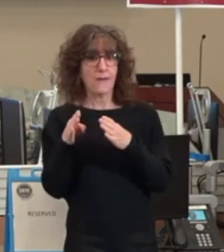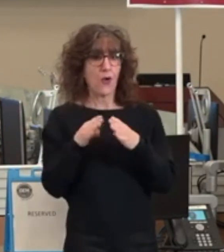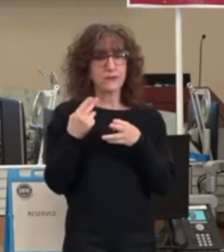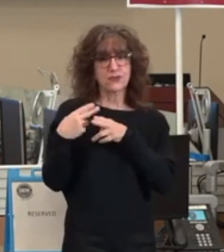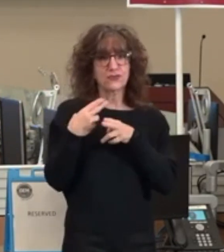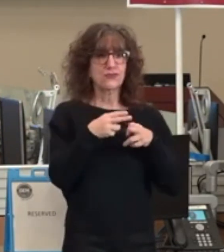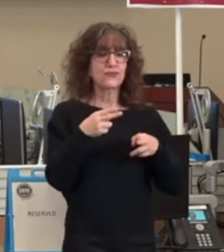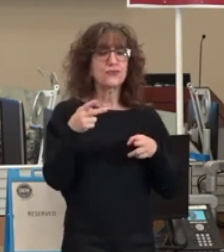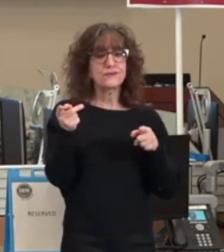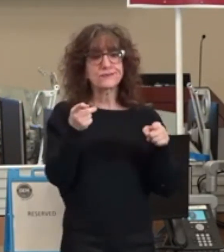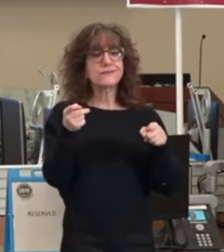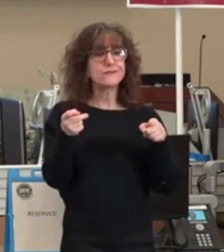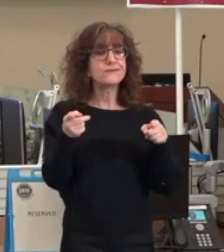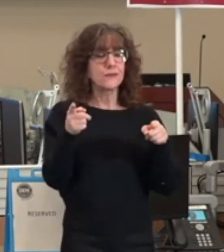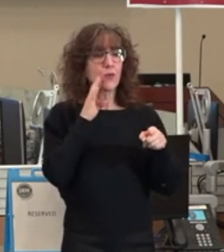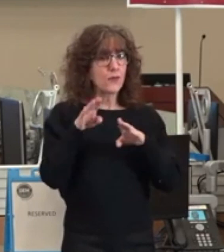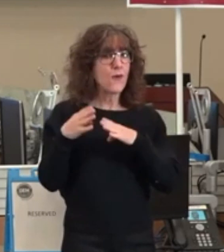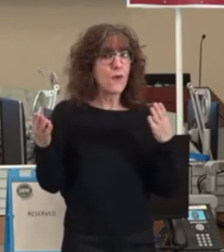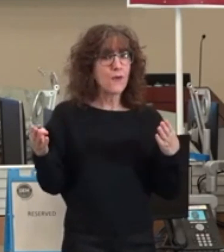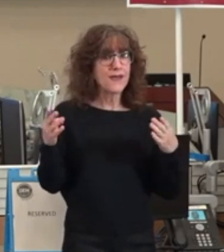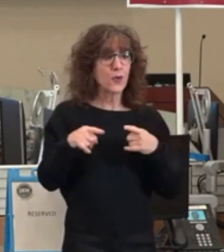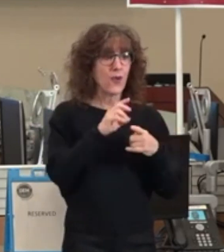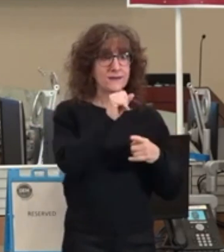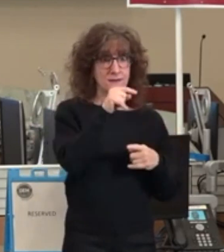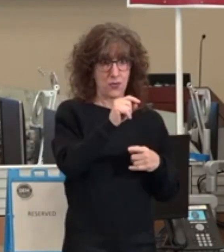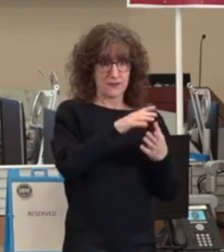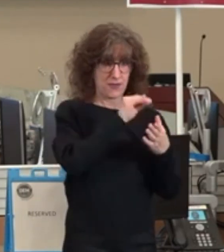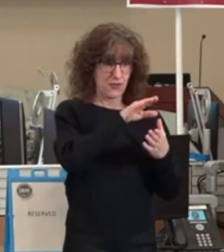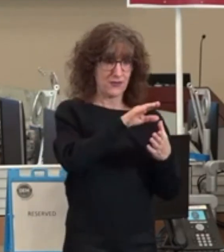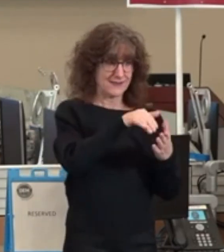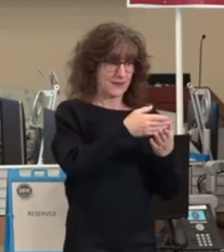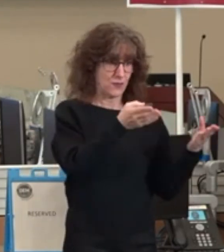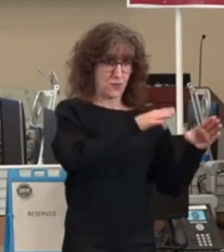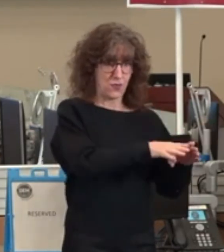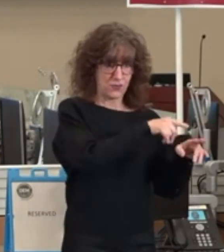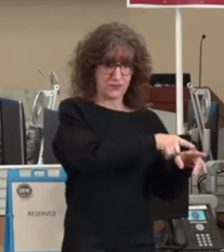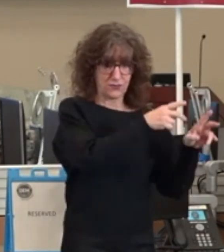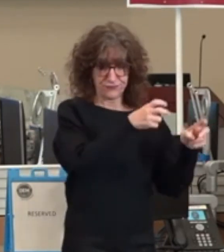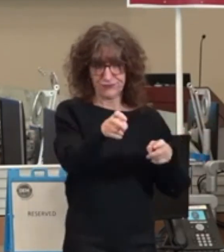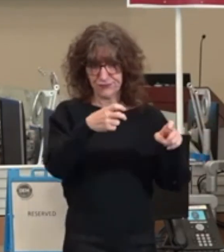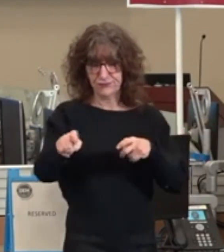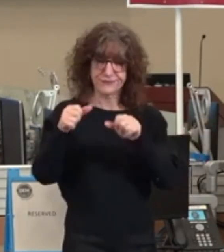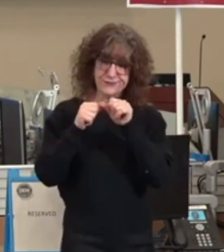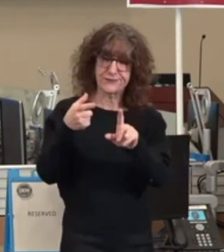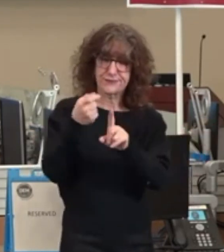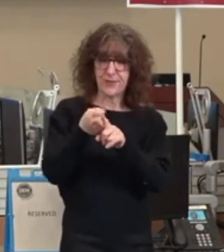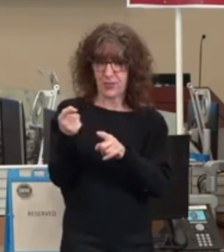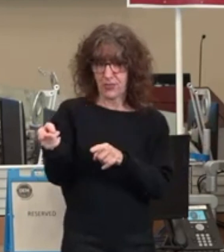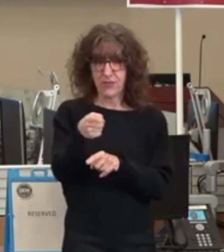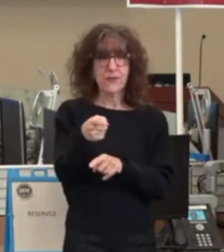those 2 sites will be up and going when the Sports and Learning Center becomes unavailable to us. We'll continue vaccinating through those